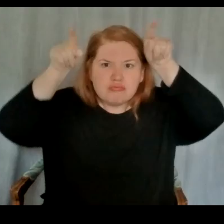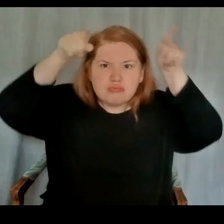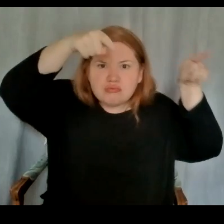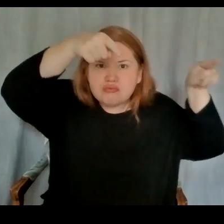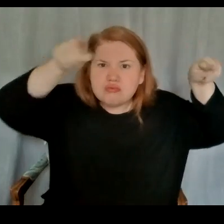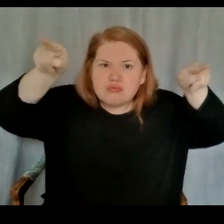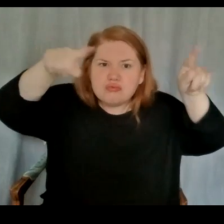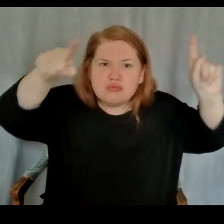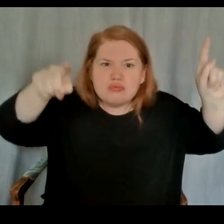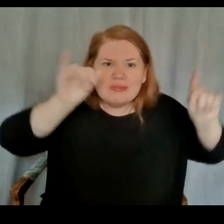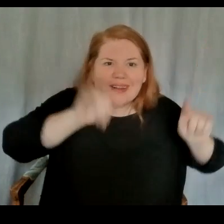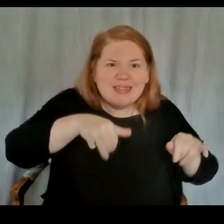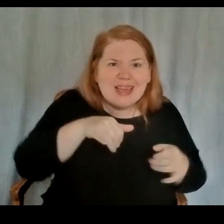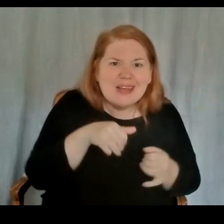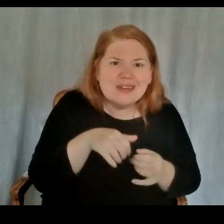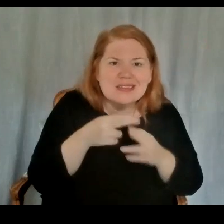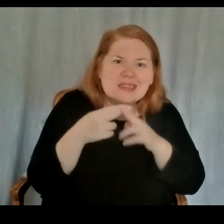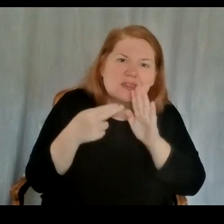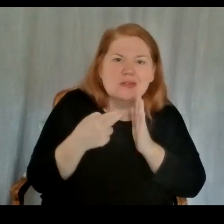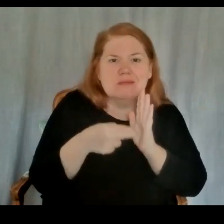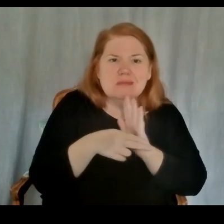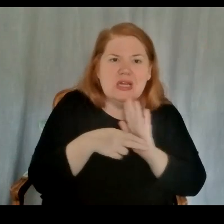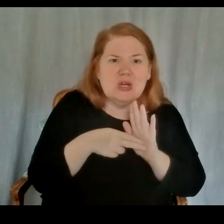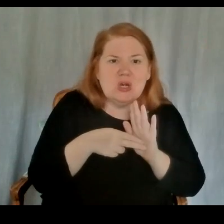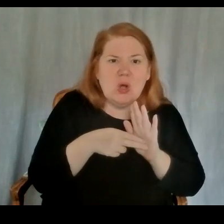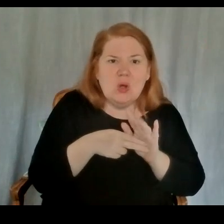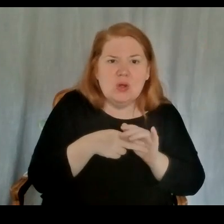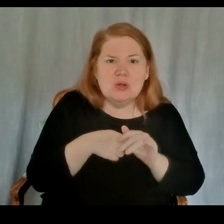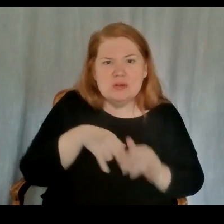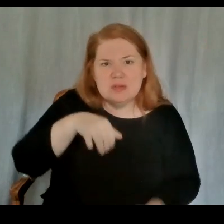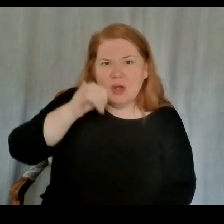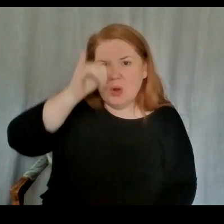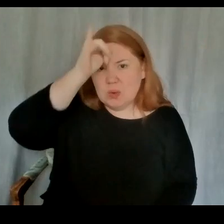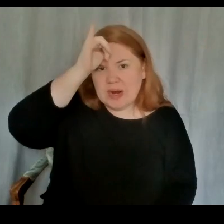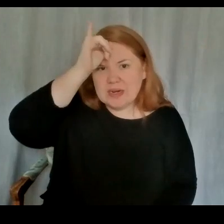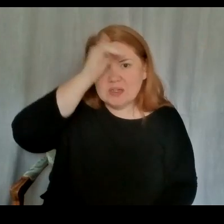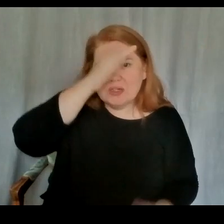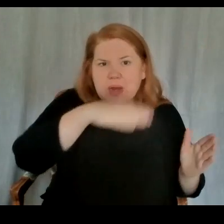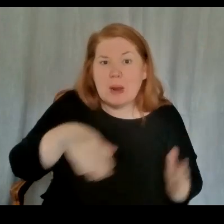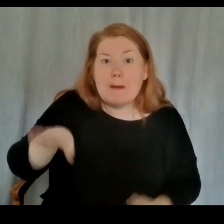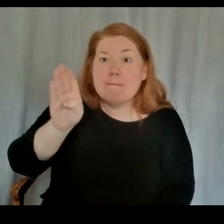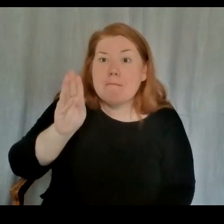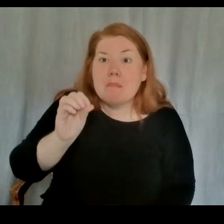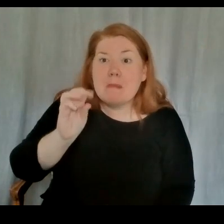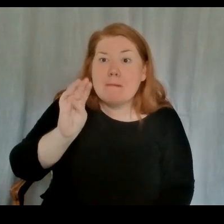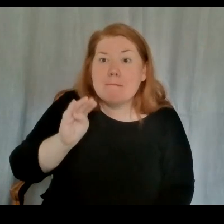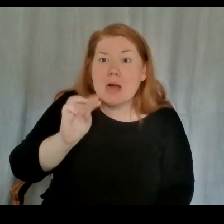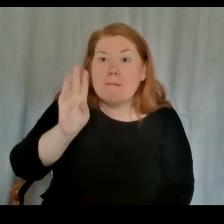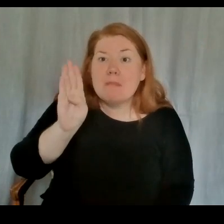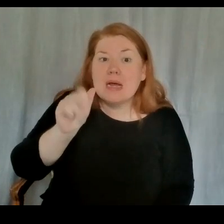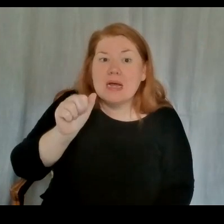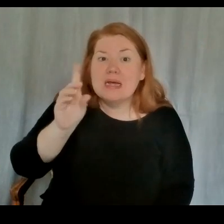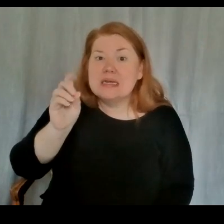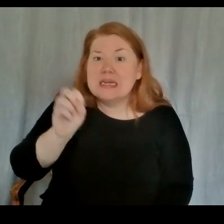a rhinoceros beetle, a bombardier beetle. This is the Colorado